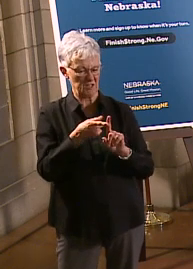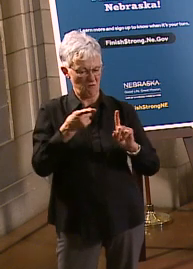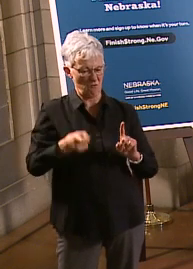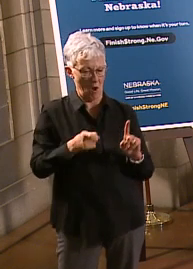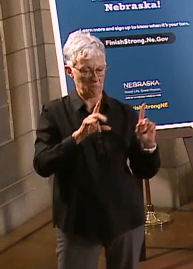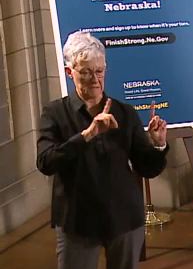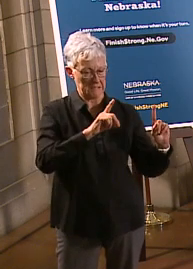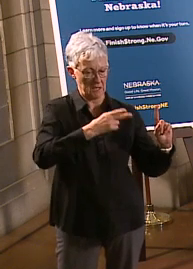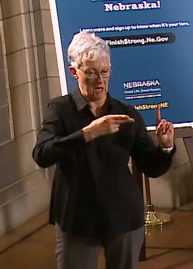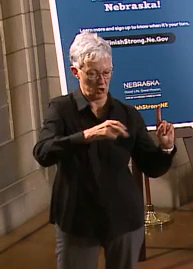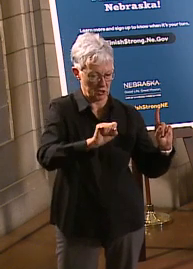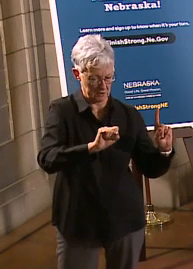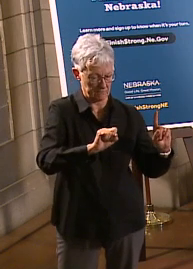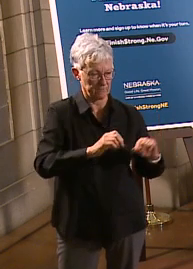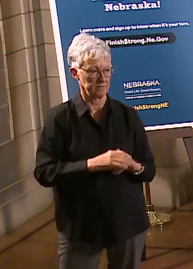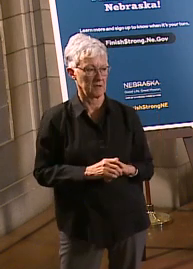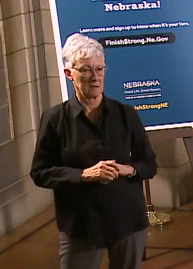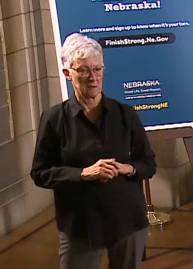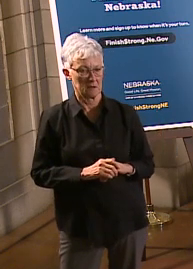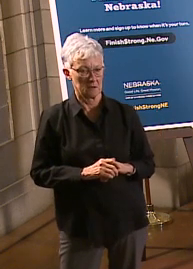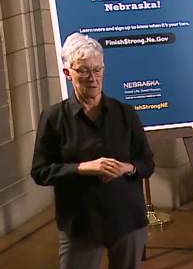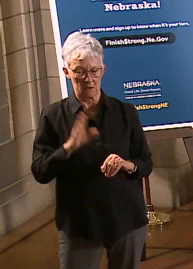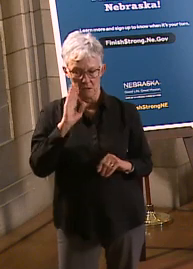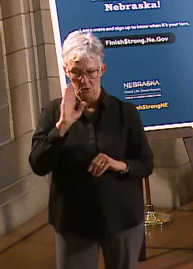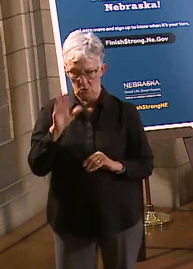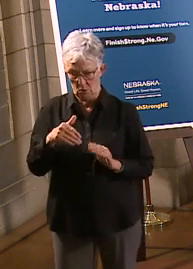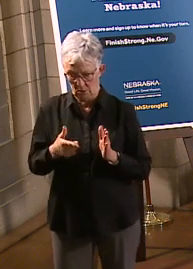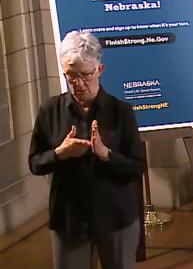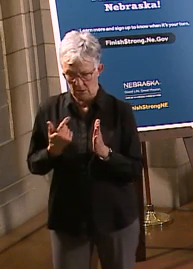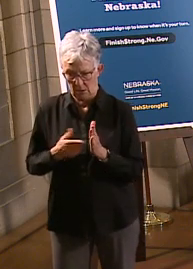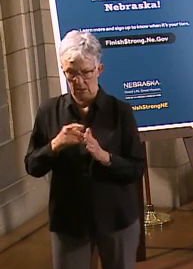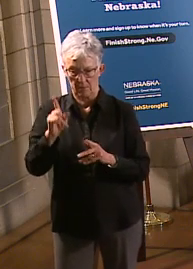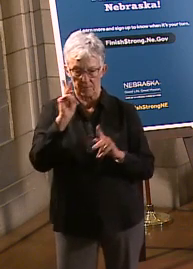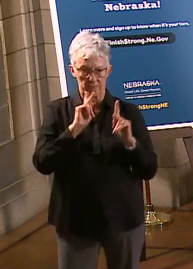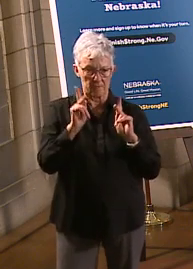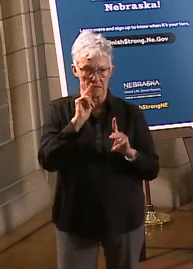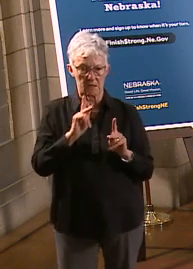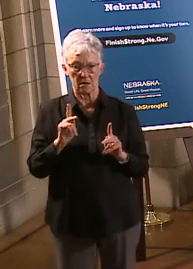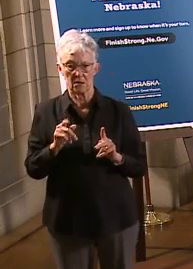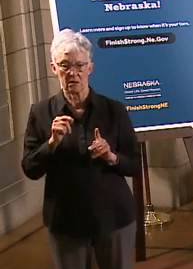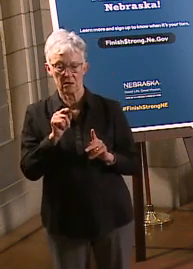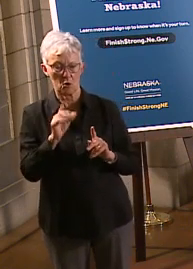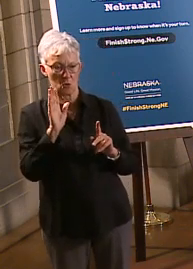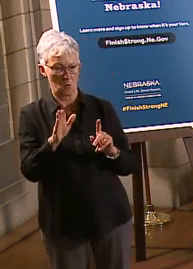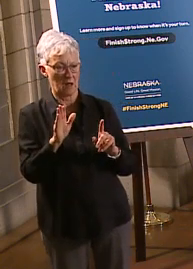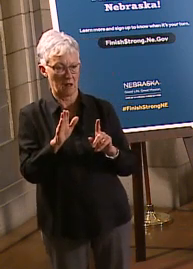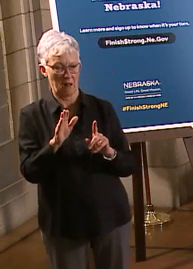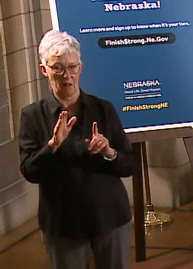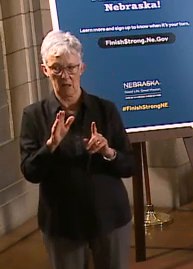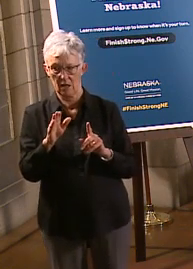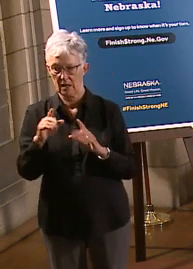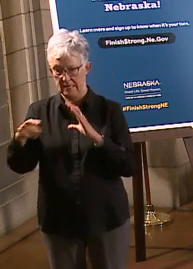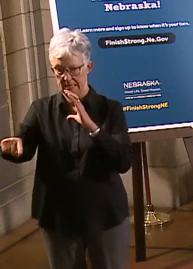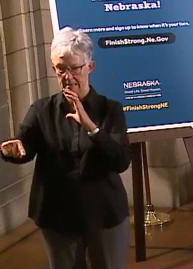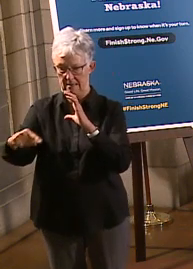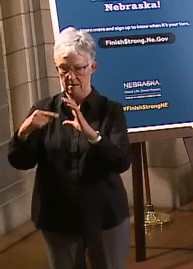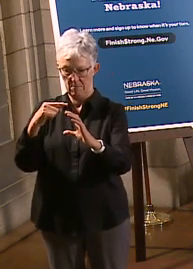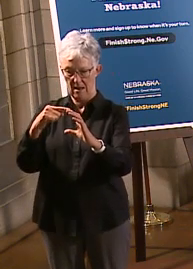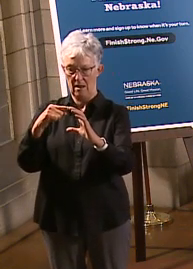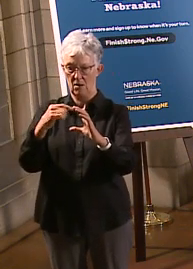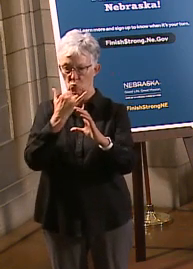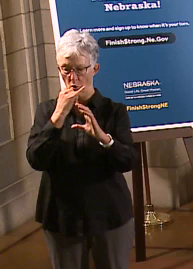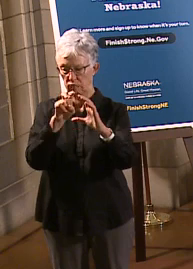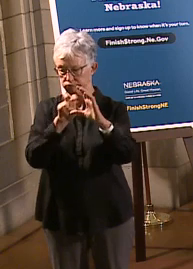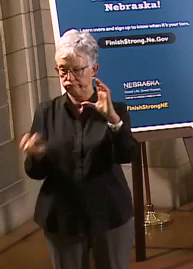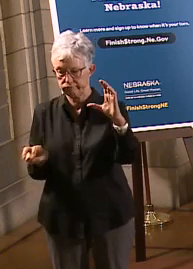come from, because we know that sometimes folks have things that filter out to their junk mail. So we want to be sure that you're looking